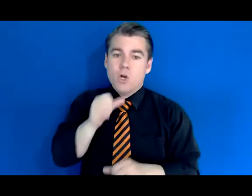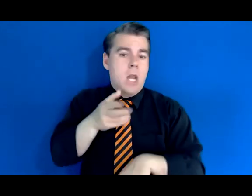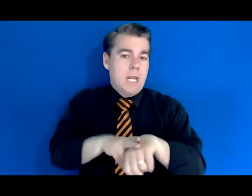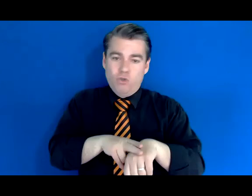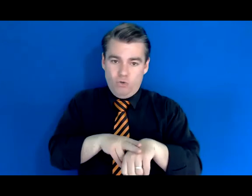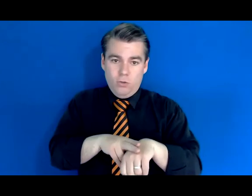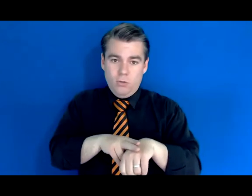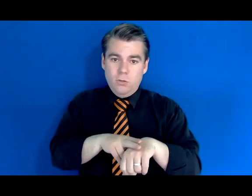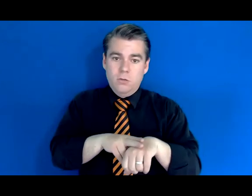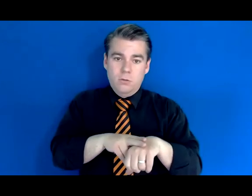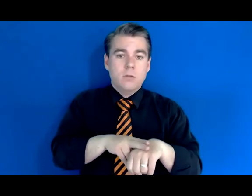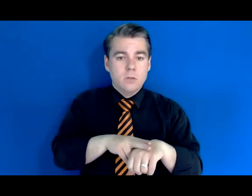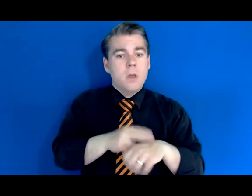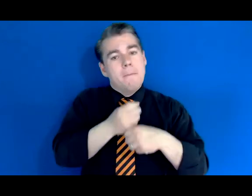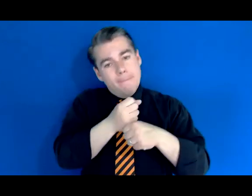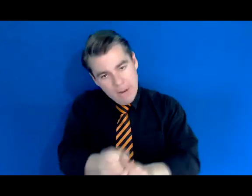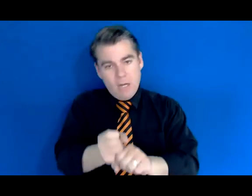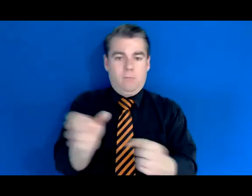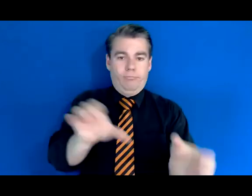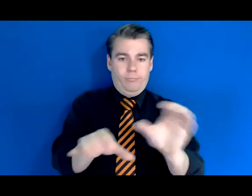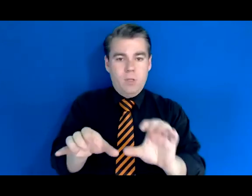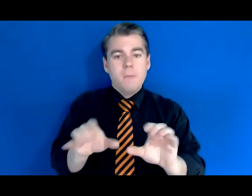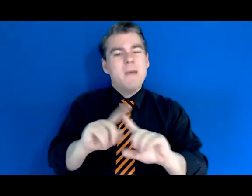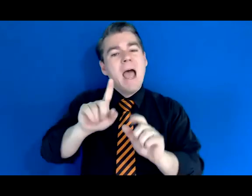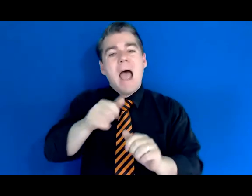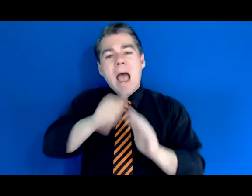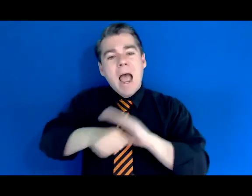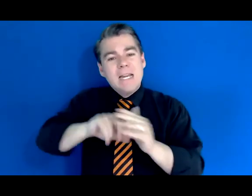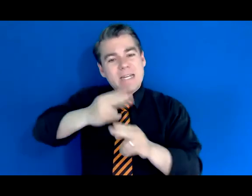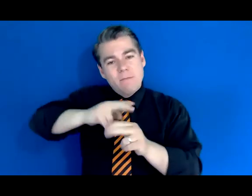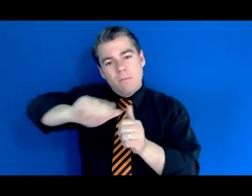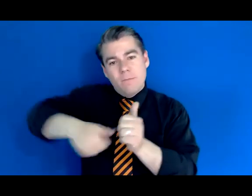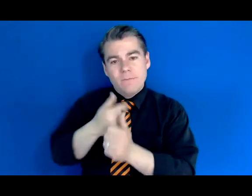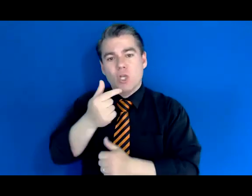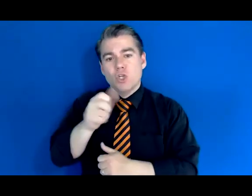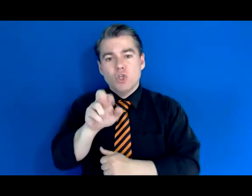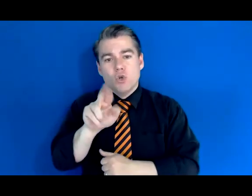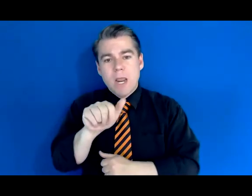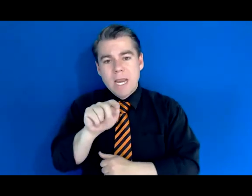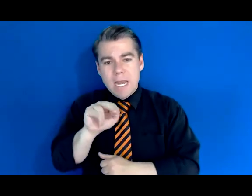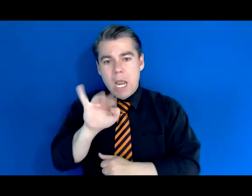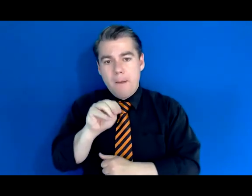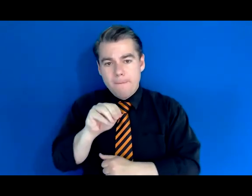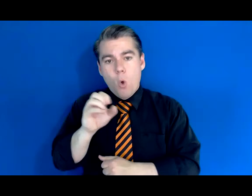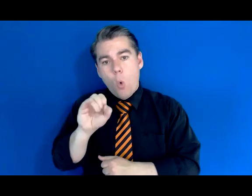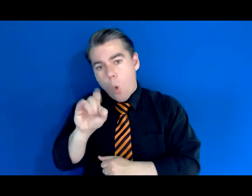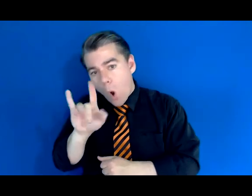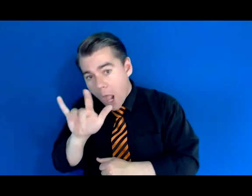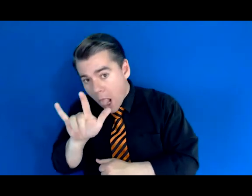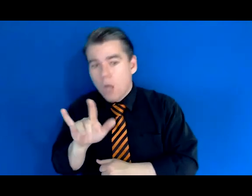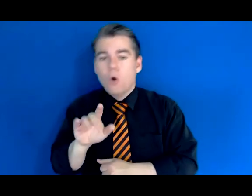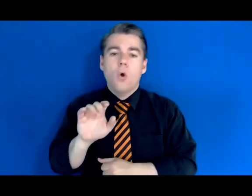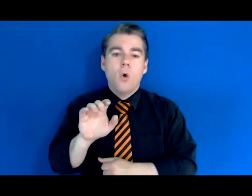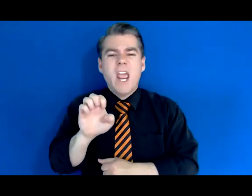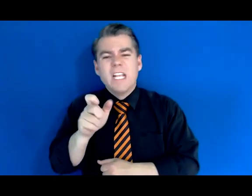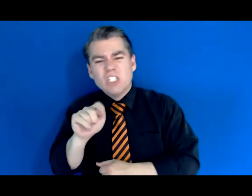synthetic, but often hides behind the name of geranium oil or extract. So there's a link that you can click